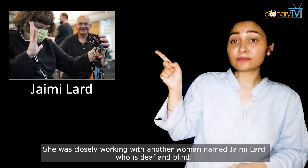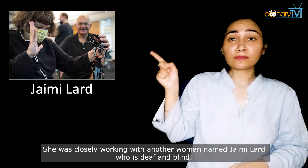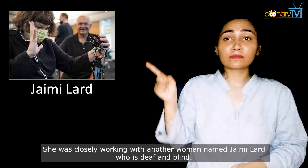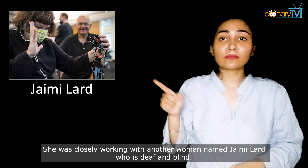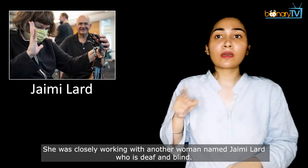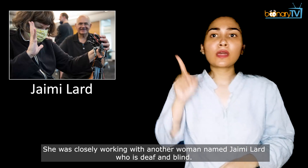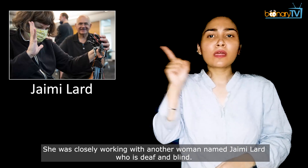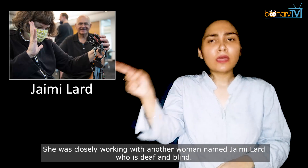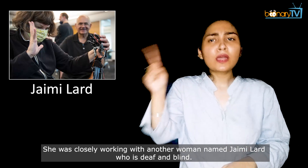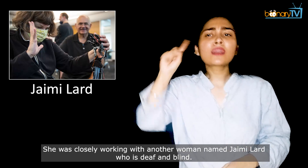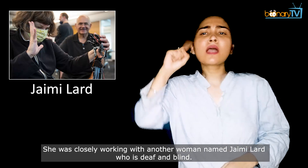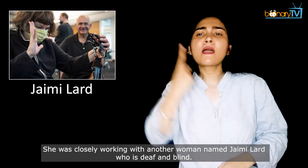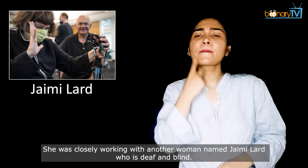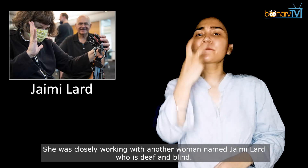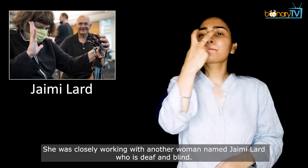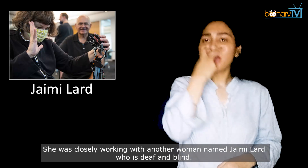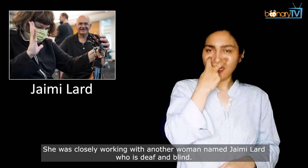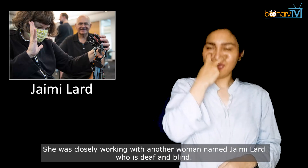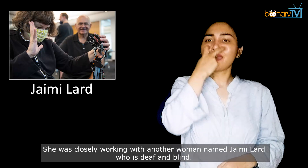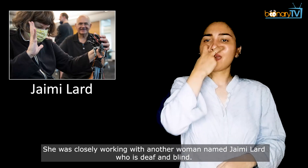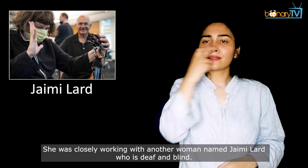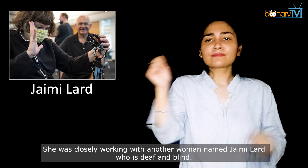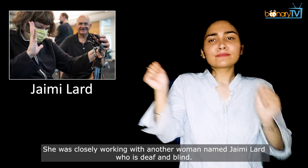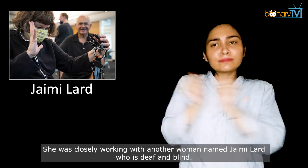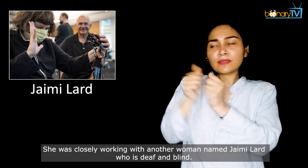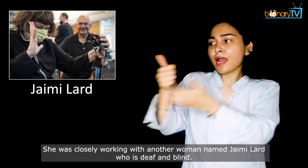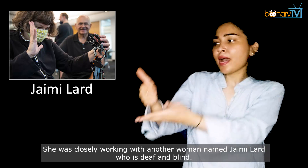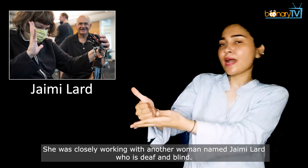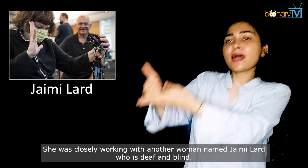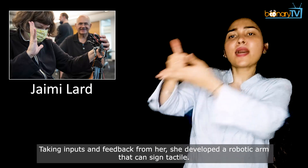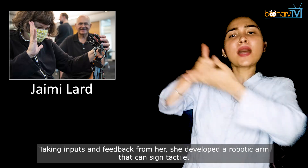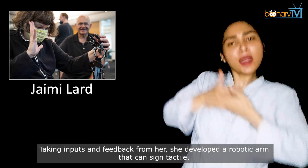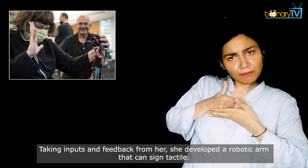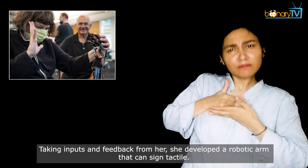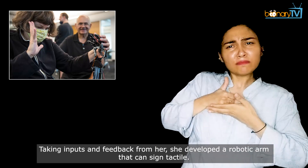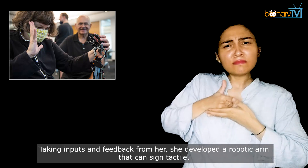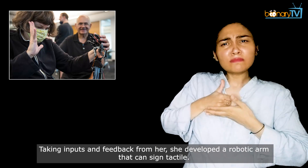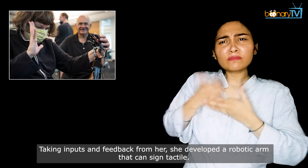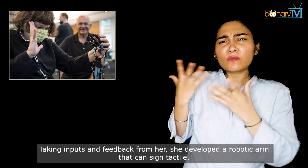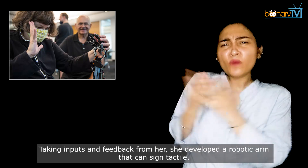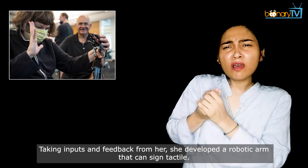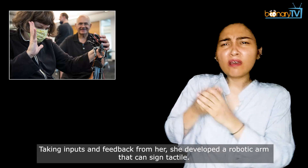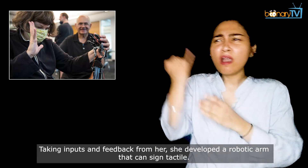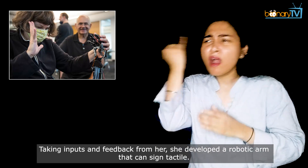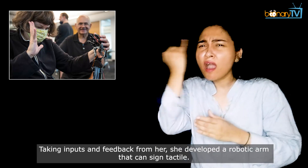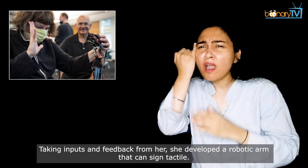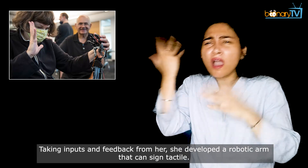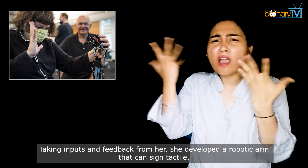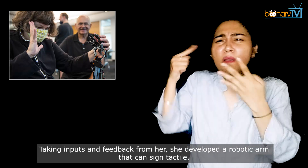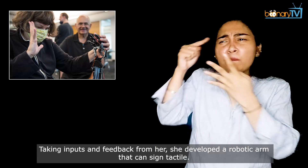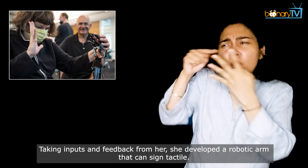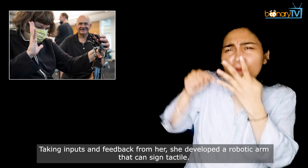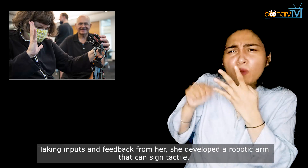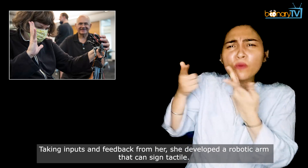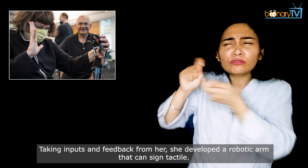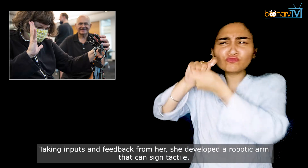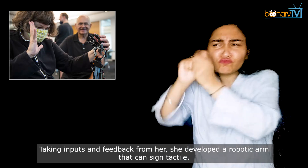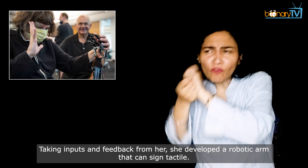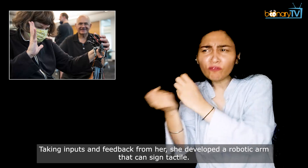Jamie Ludd, who is deaf and blind. Taking inputs and feedback from her, she